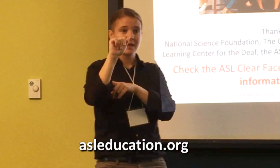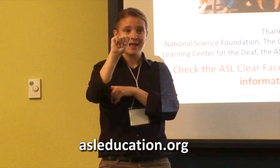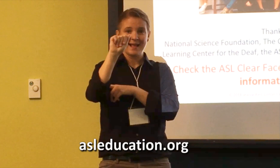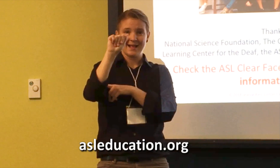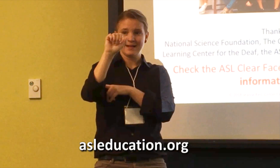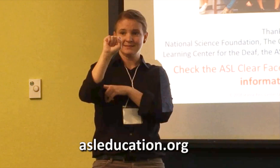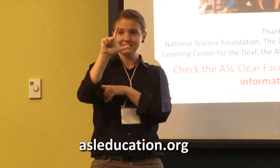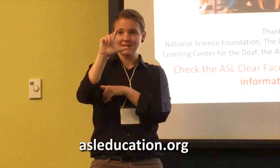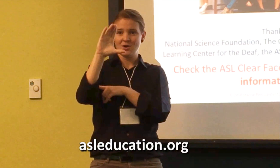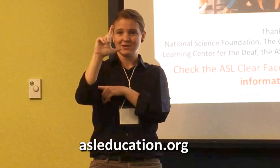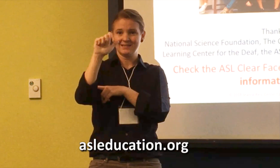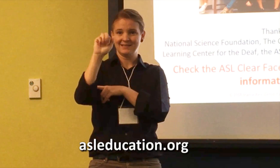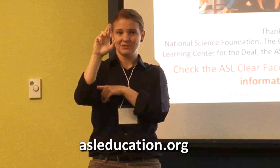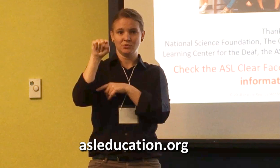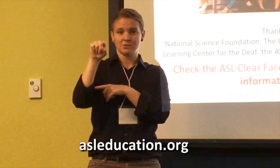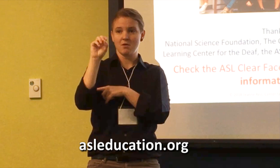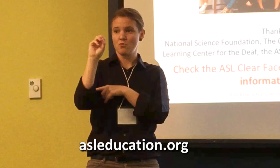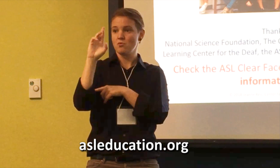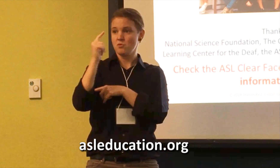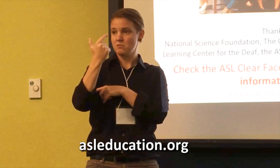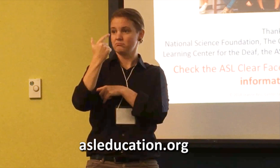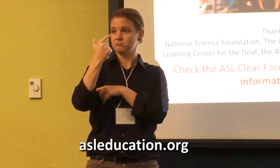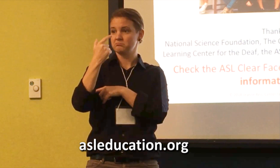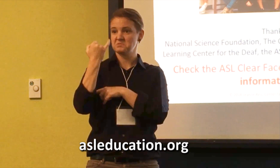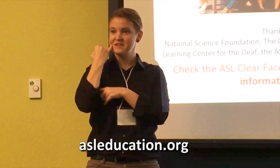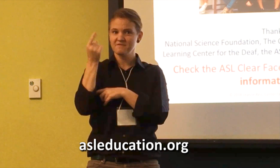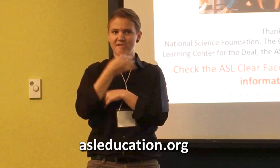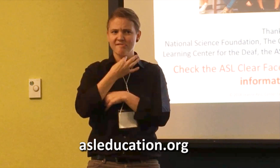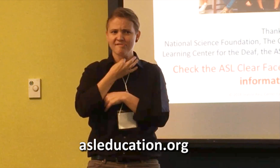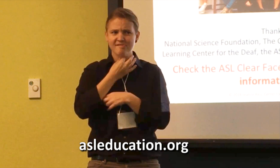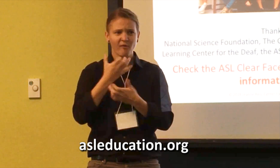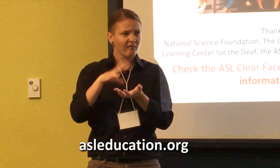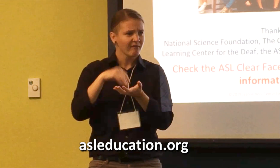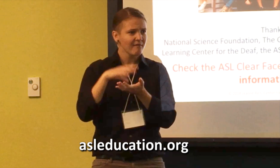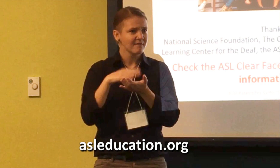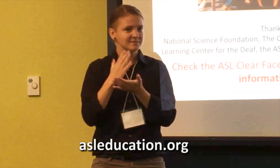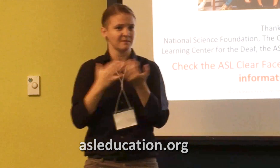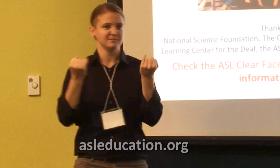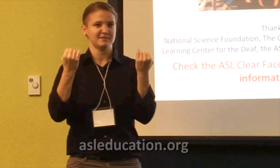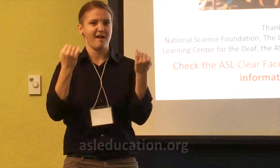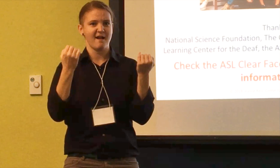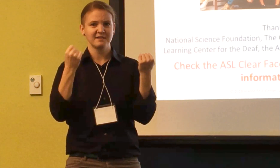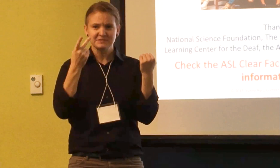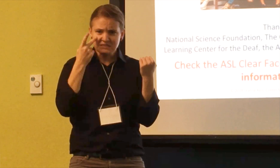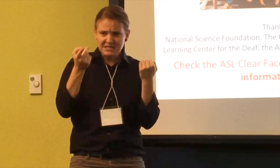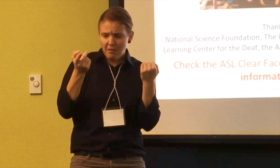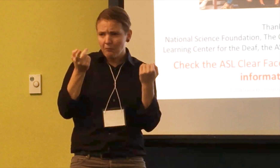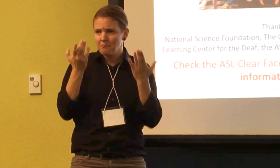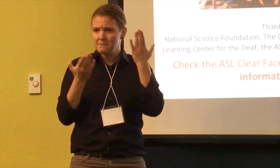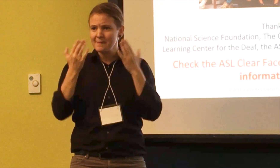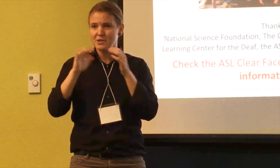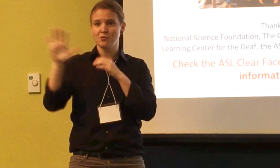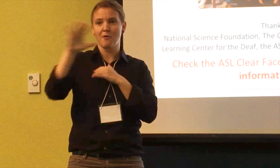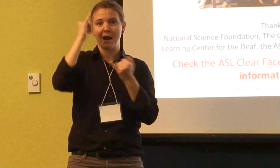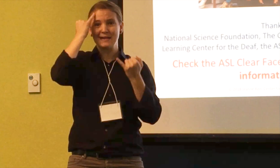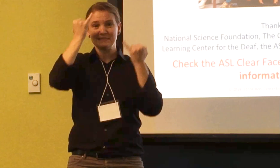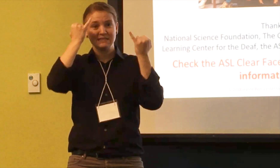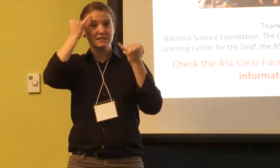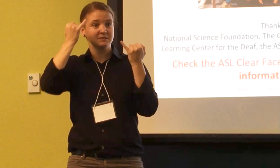lot of information about the Center for Research and Training that is under the Learning Center for the Deaf, and what